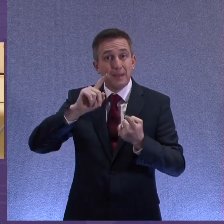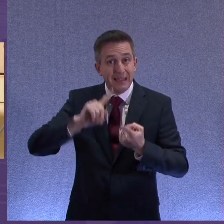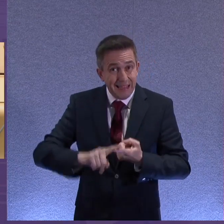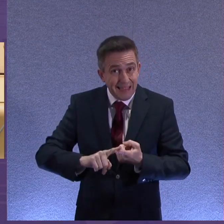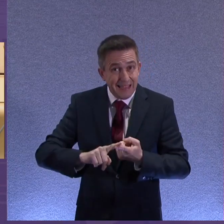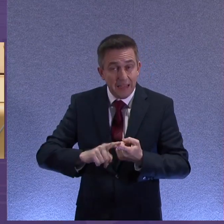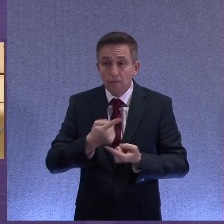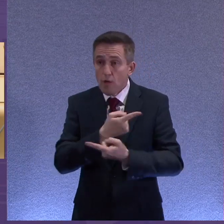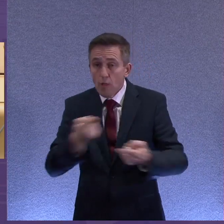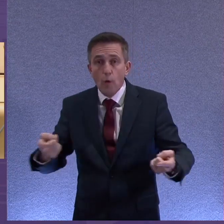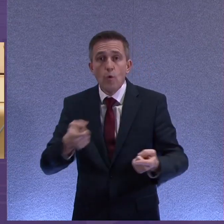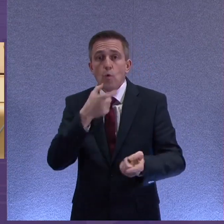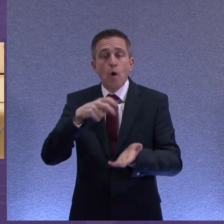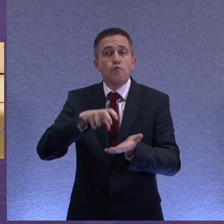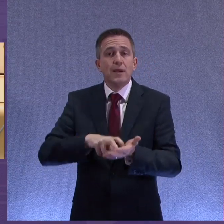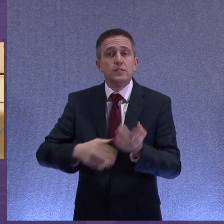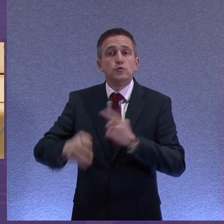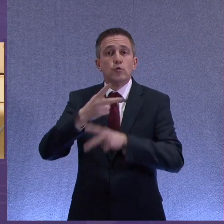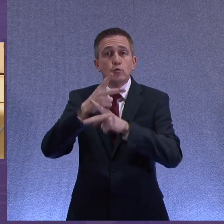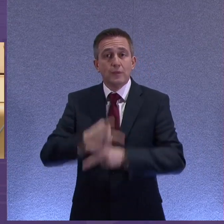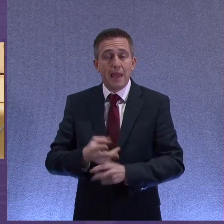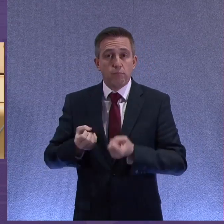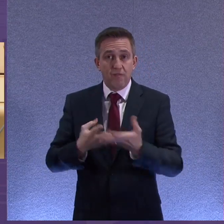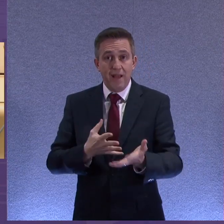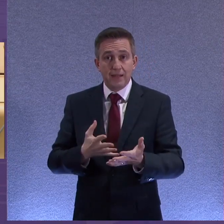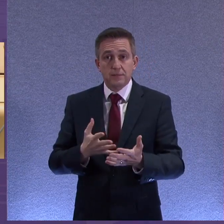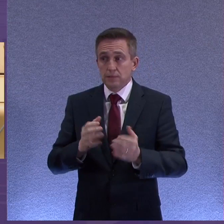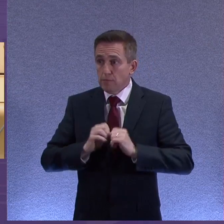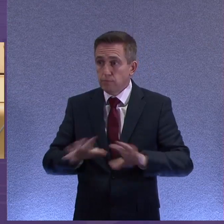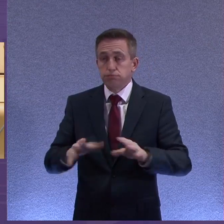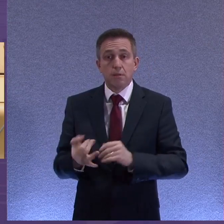registered social care providers went live last week